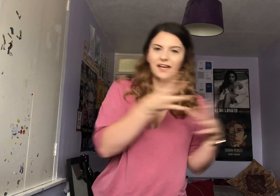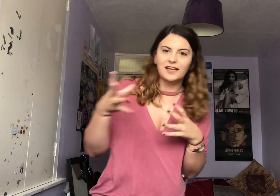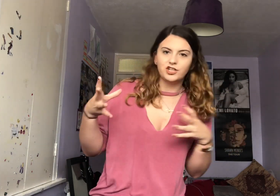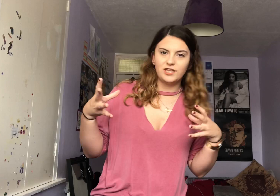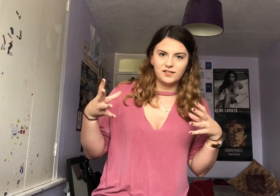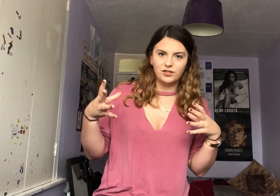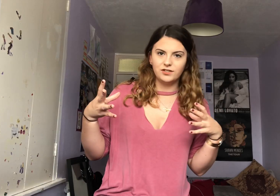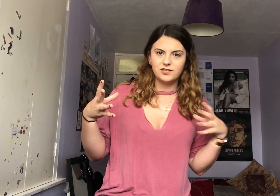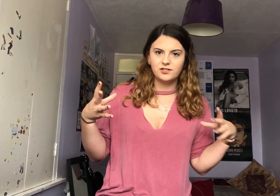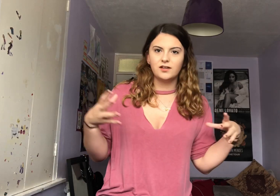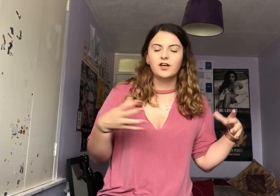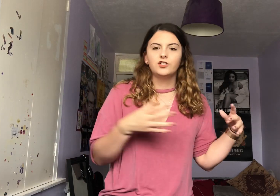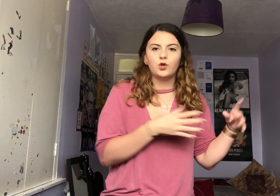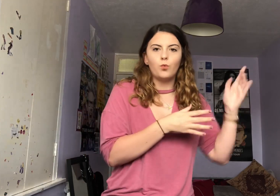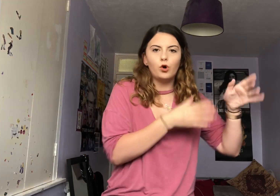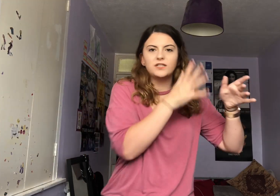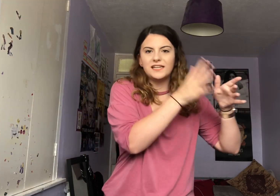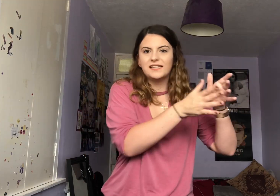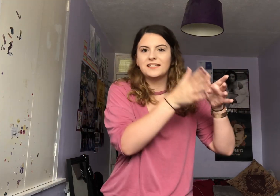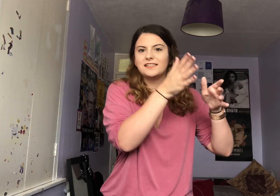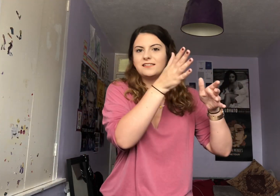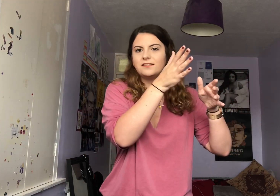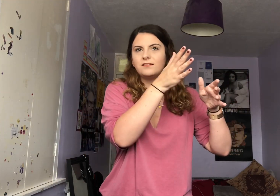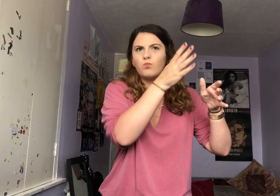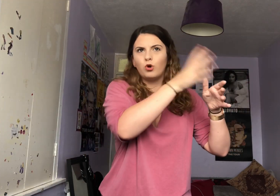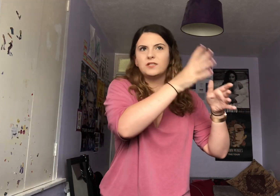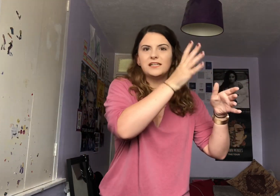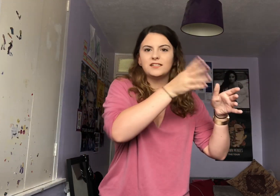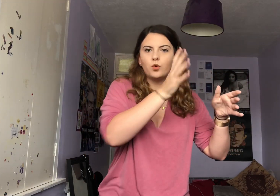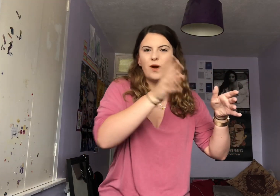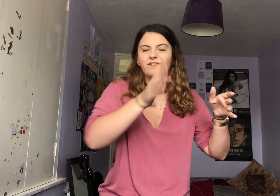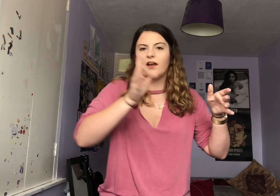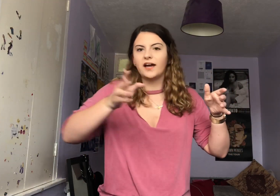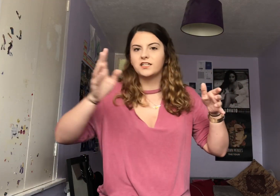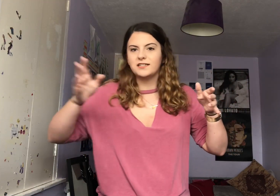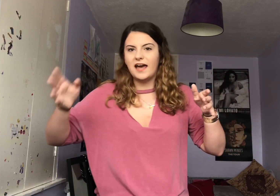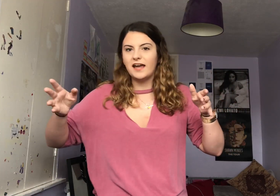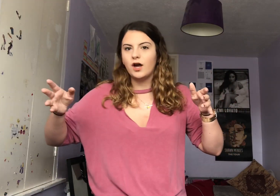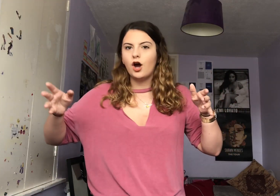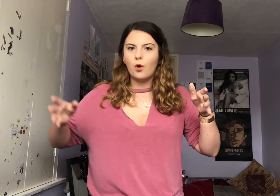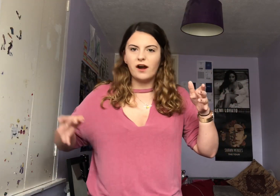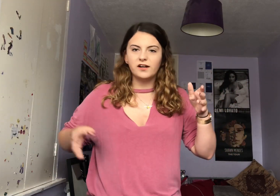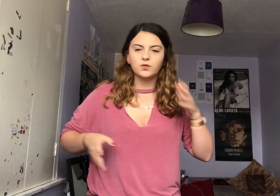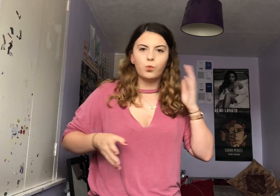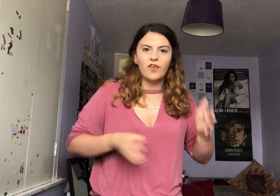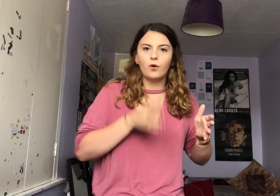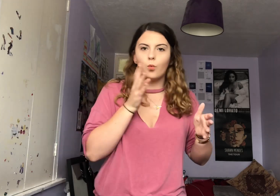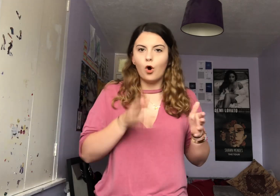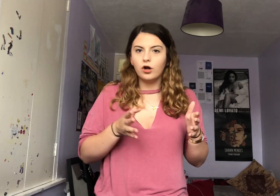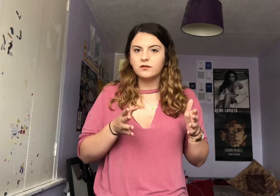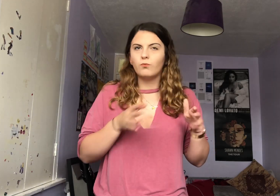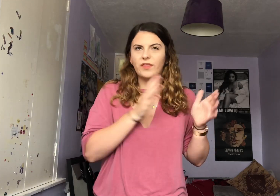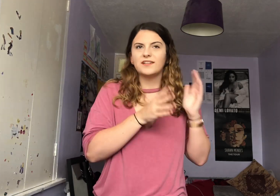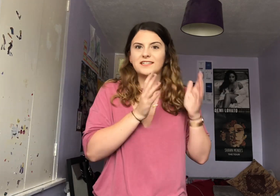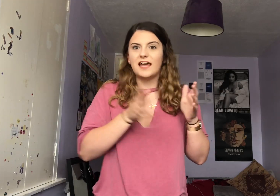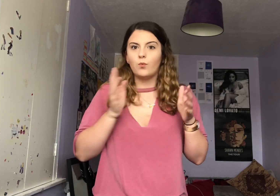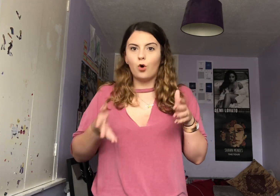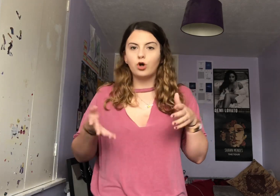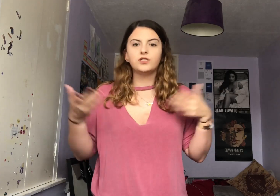English sentence. So what is the weather like today, whereas whether today what,